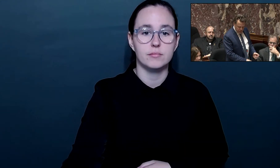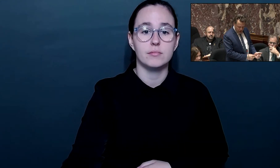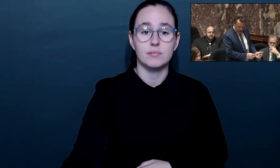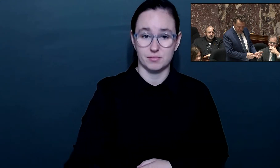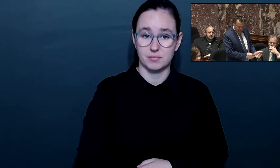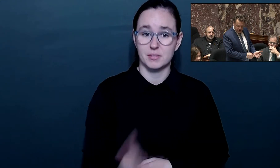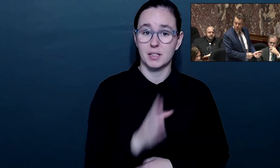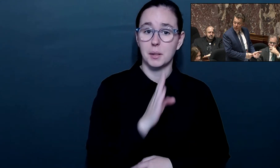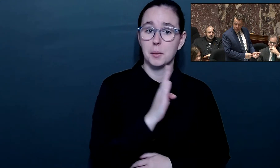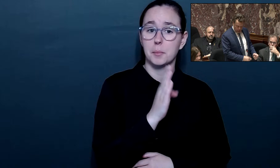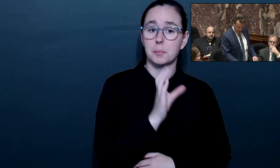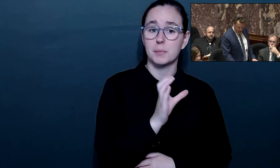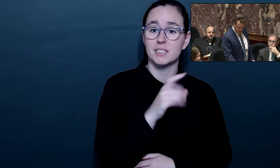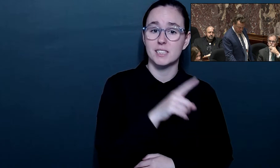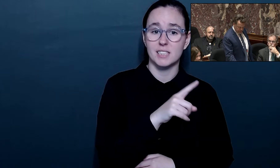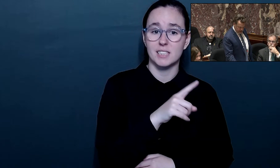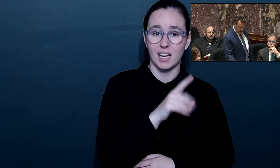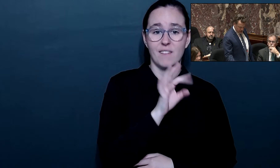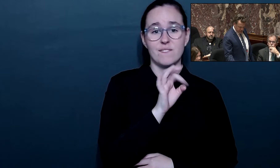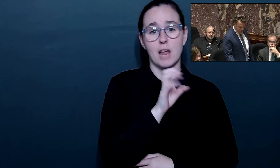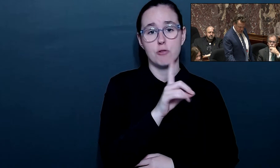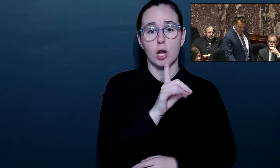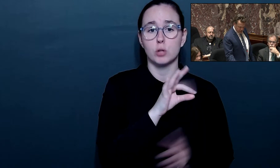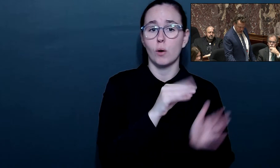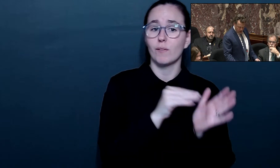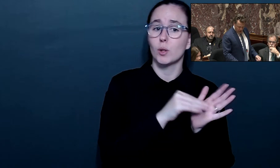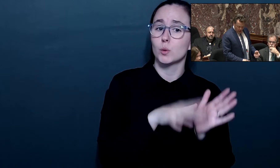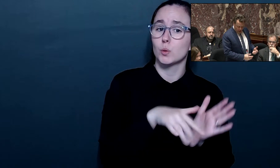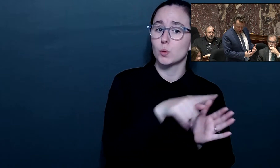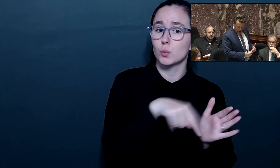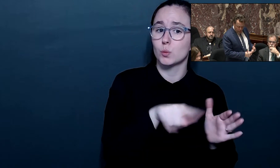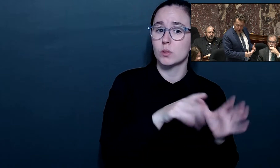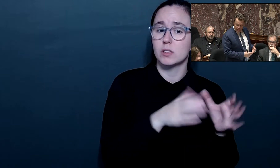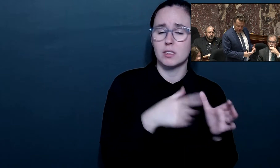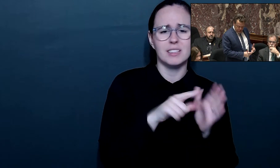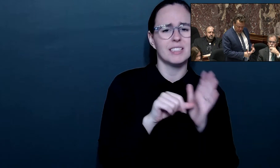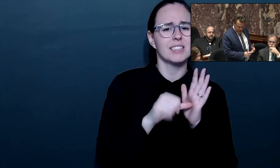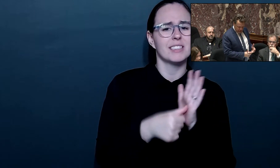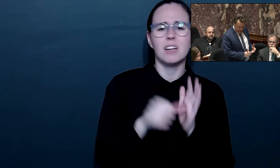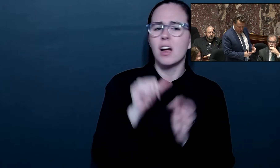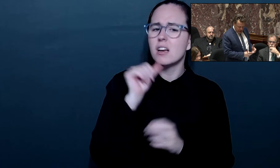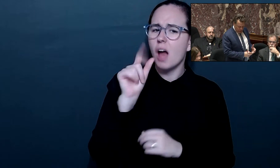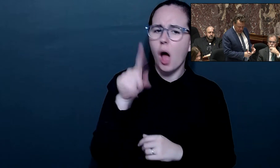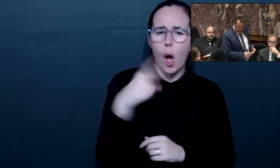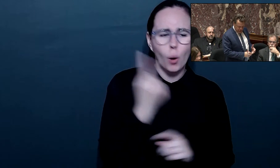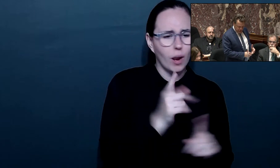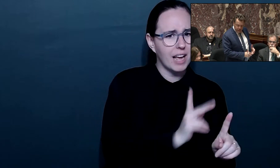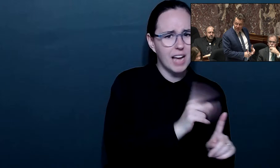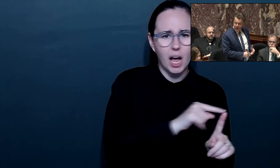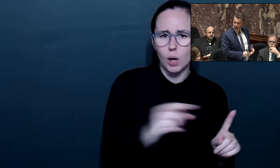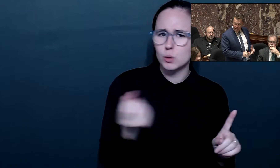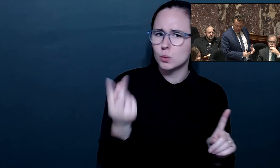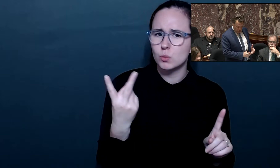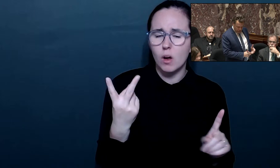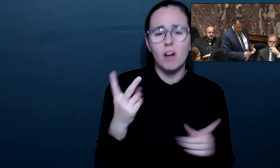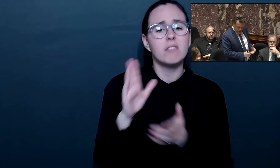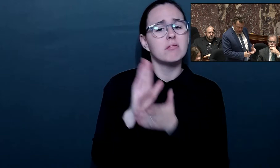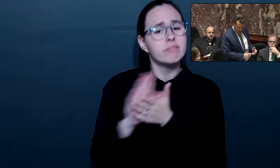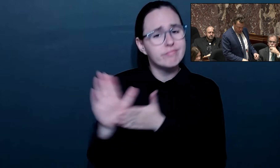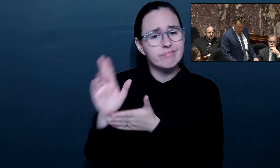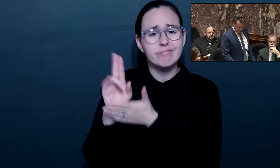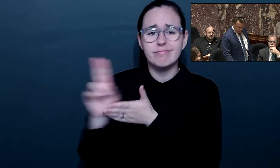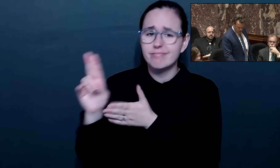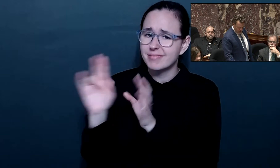in K-12 education, but also across post-secondary institutions. Our priorities should clearly be with the students of today and the workforce